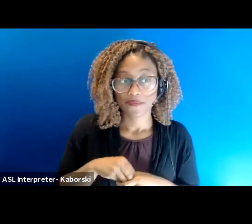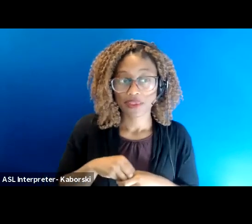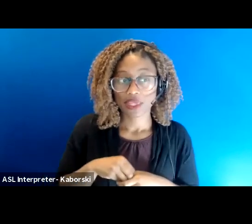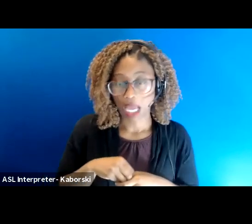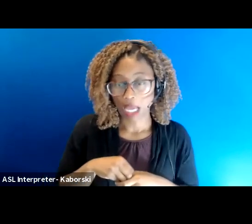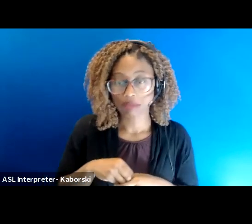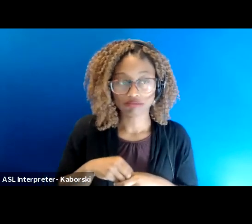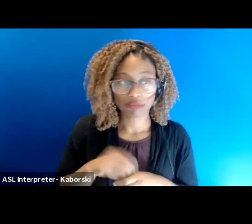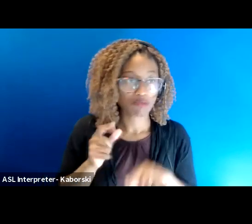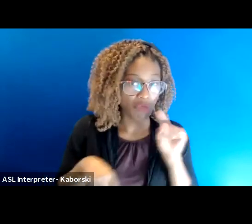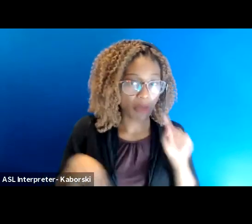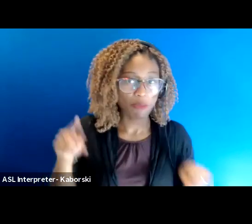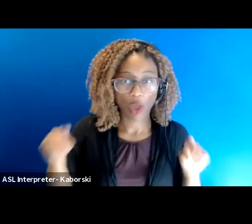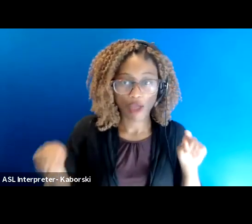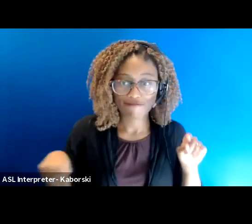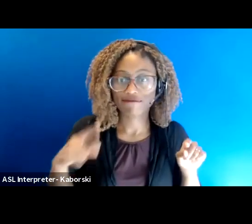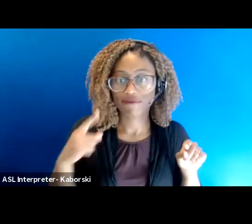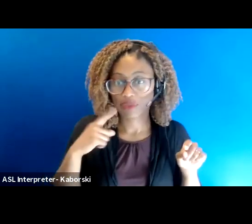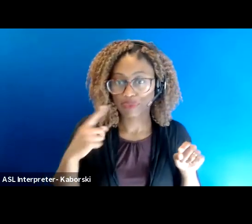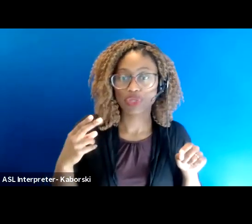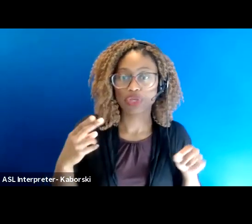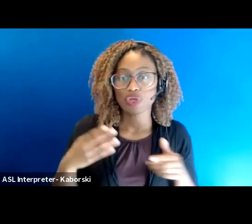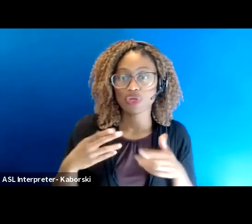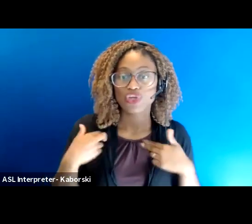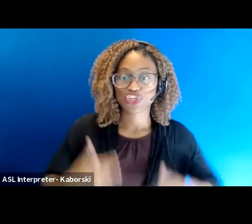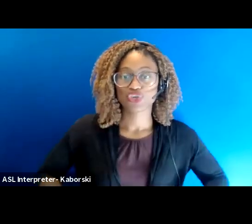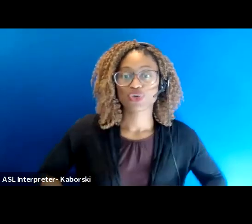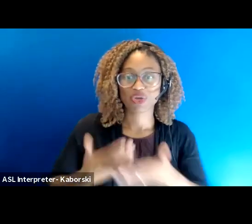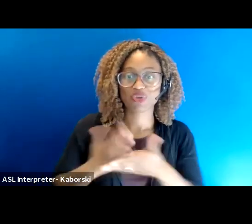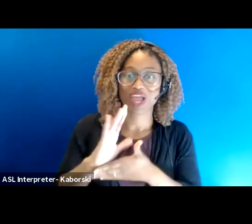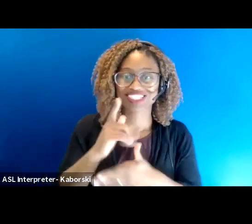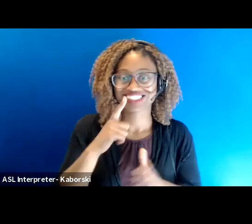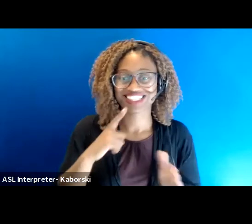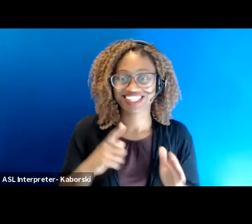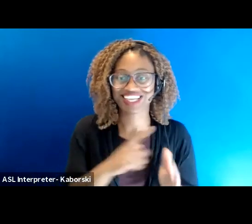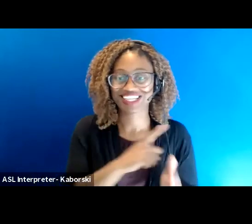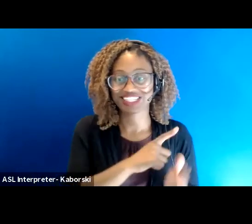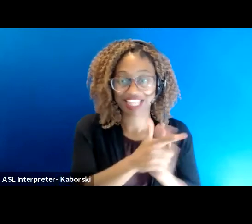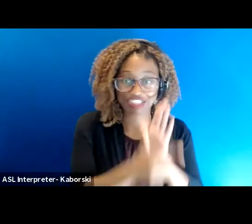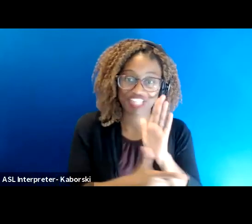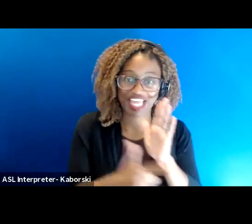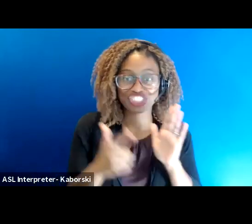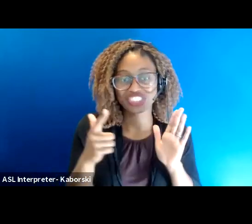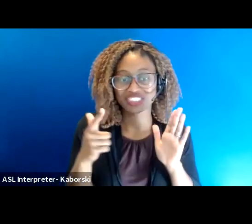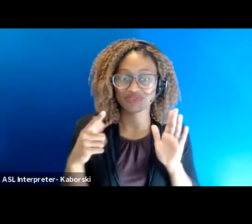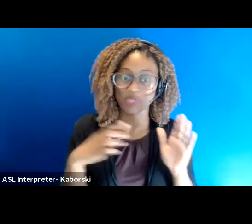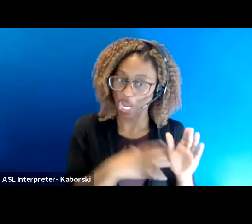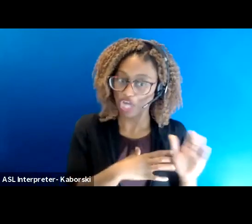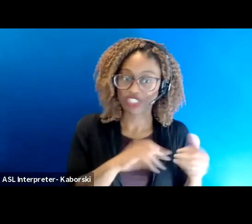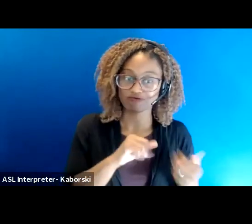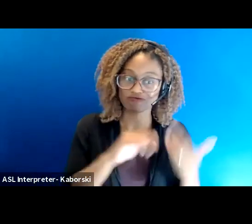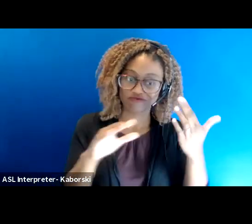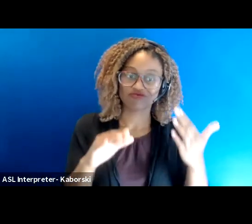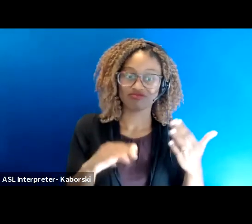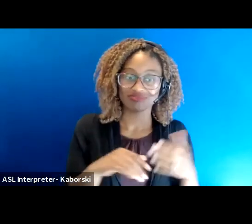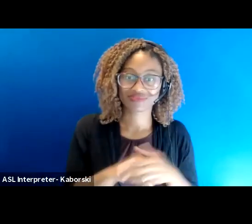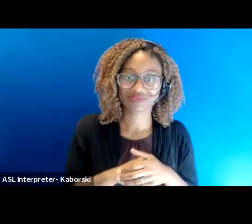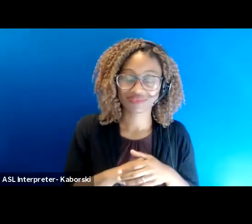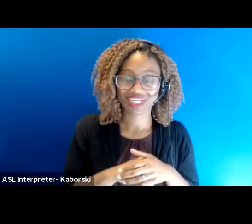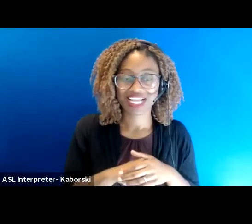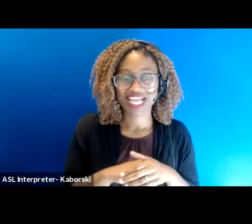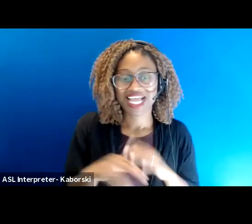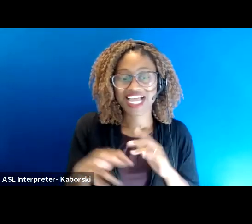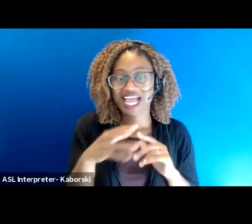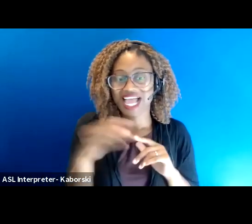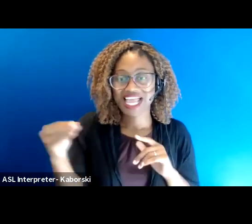of human rights legislation and equity. And they have been